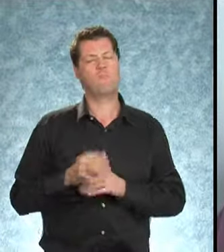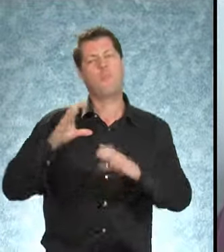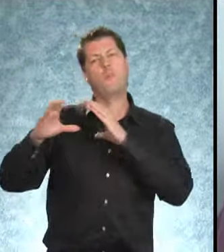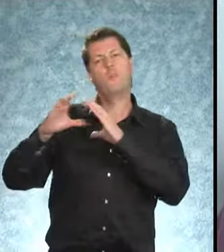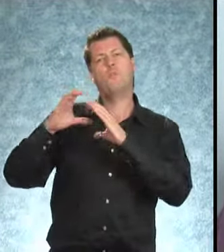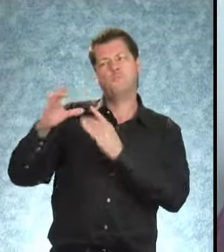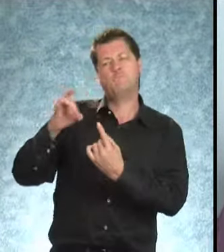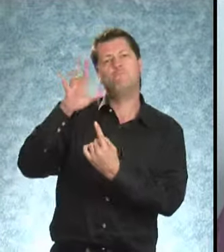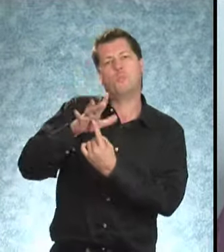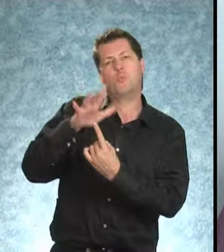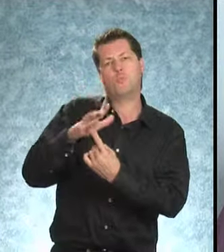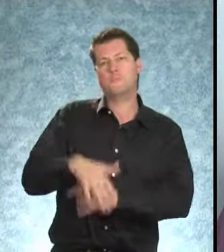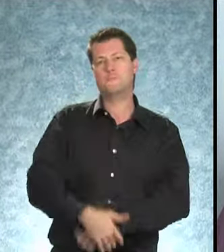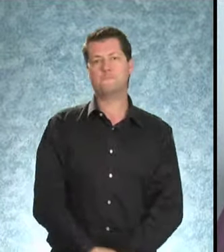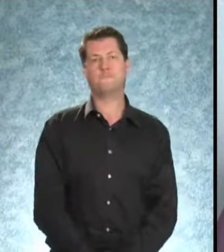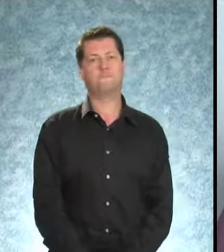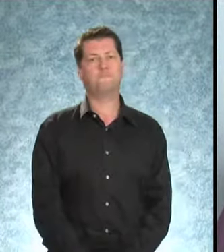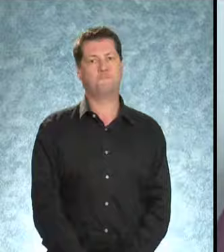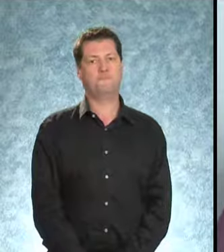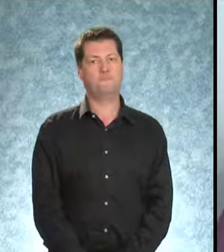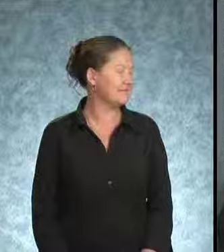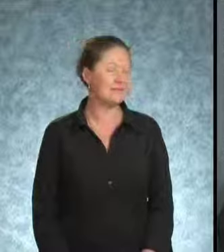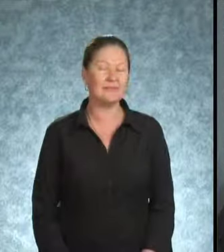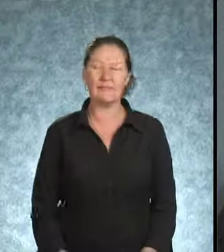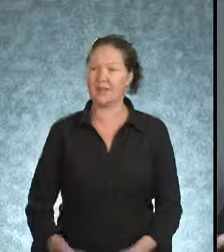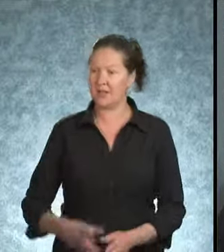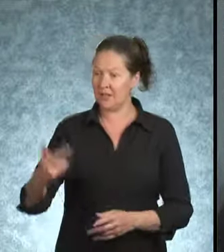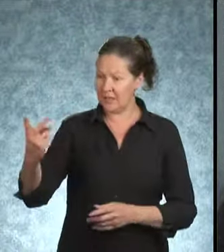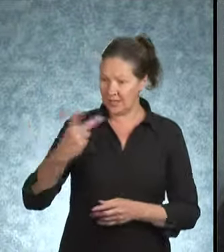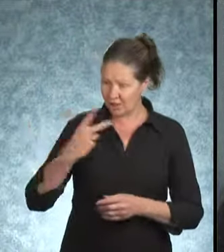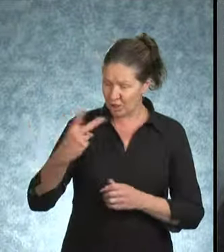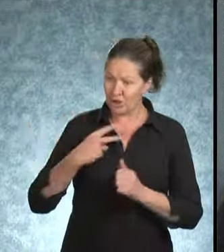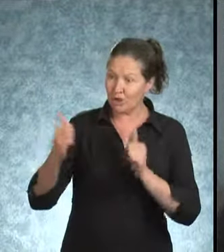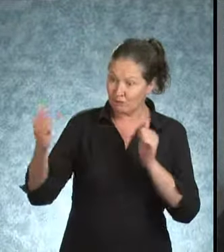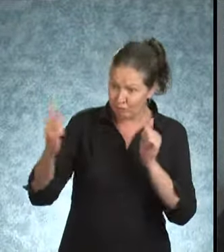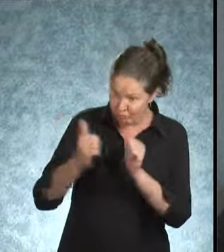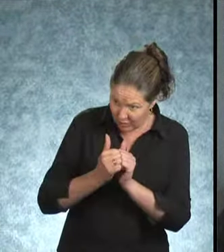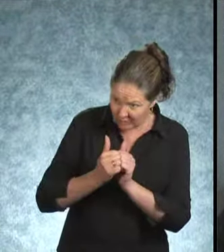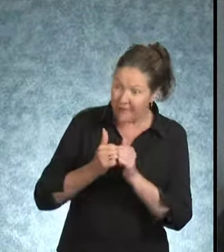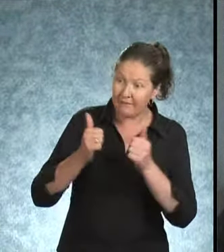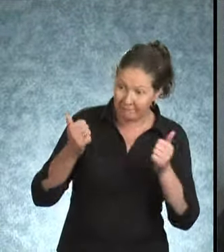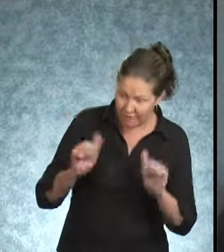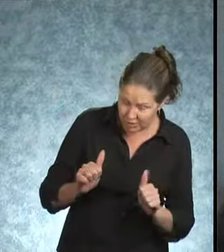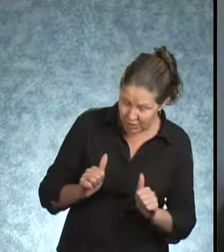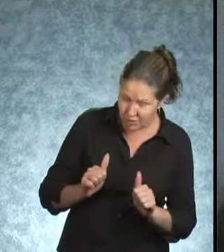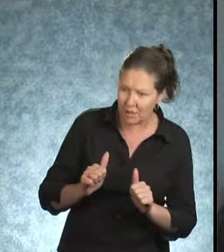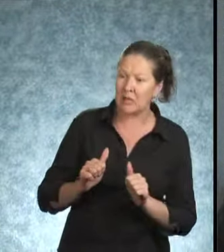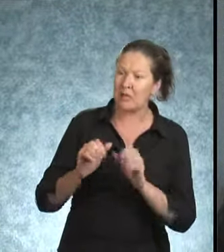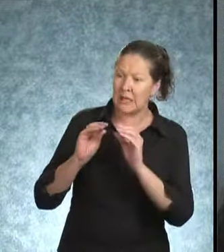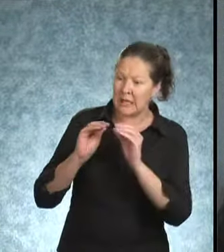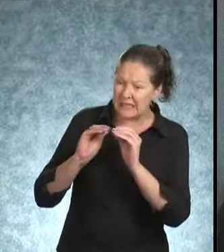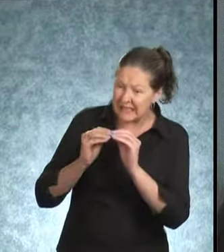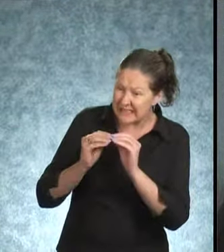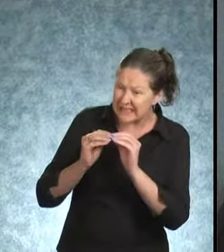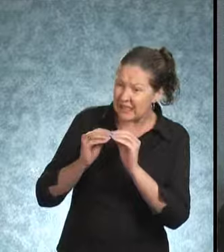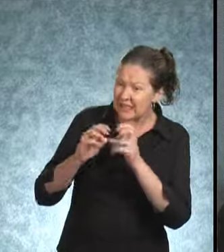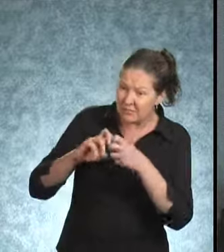the elements of communication are very, very important. Once you've reached an agreement and resolved the issue,